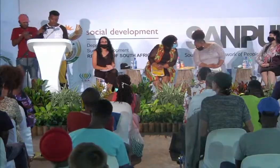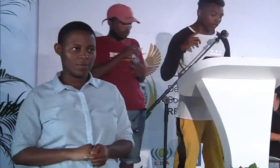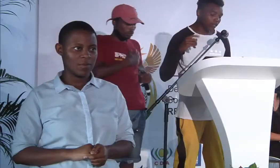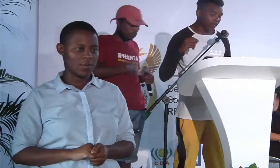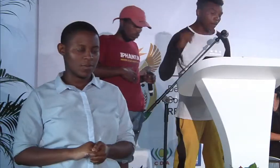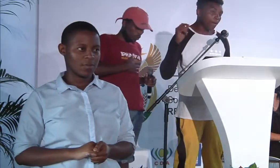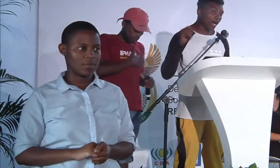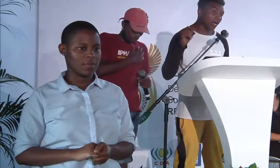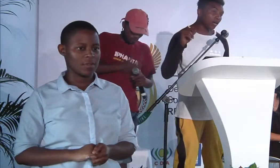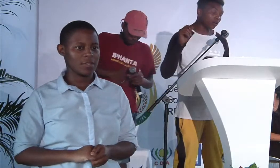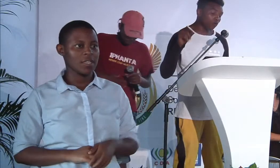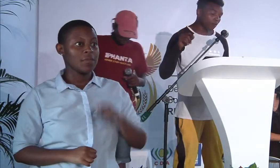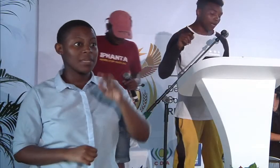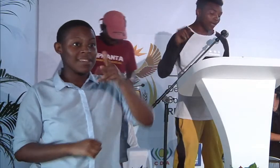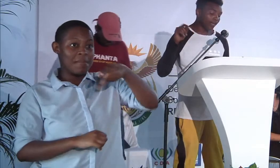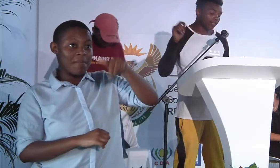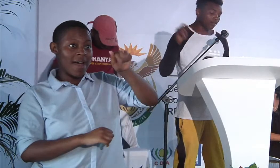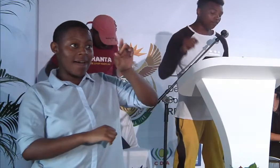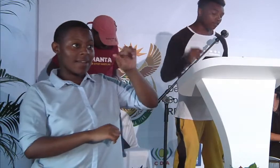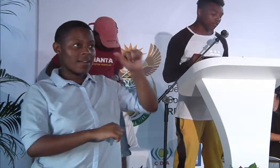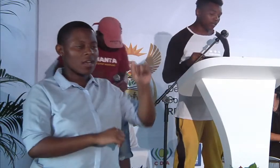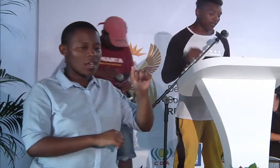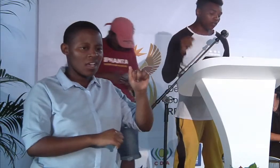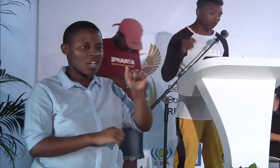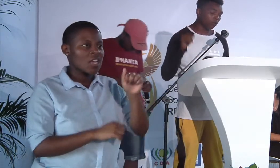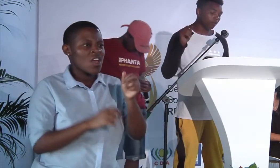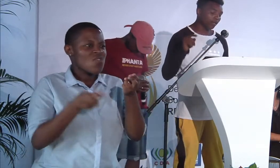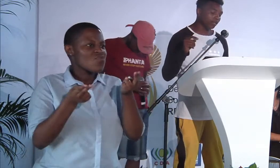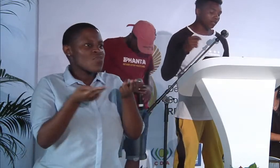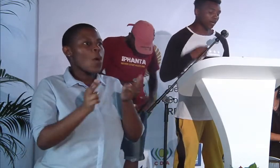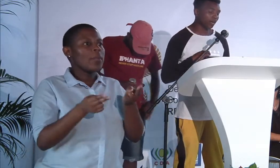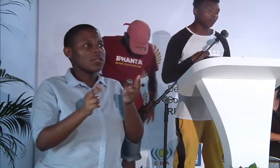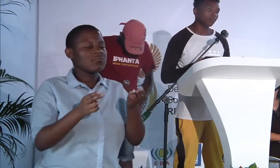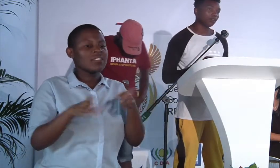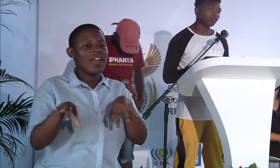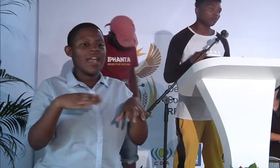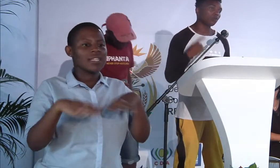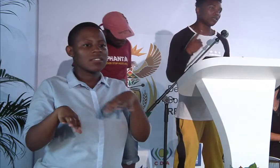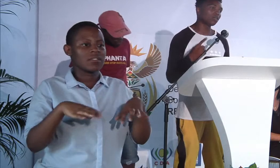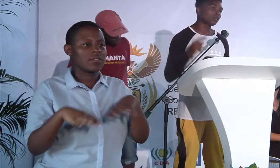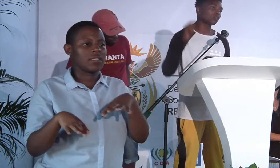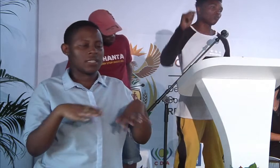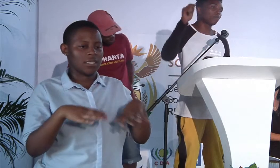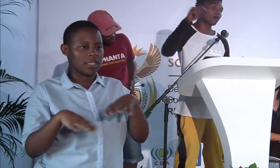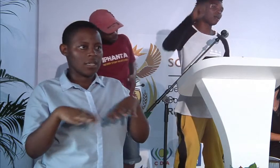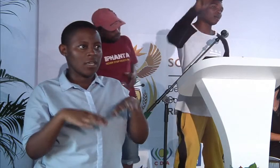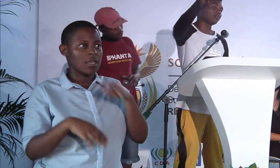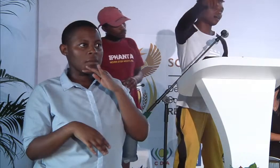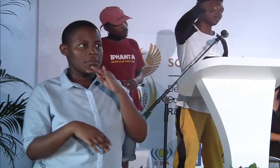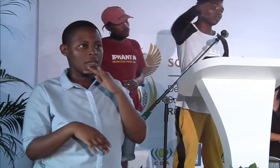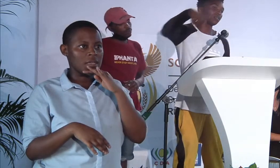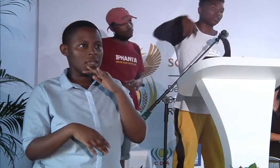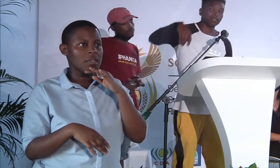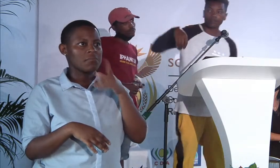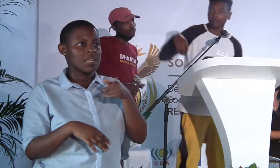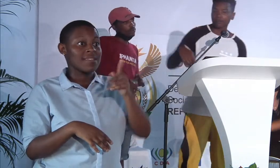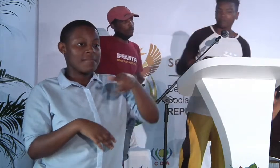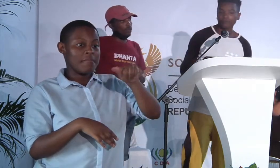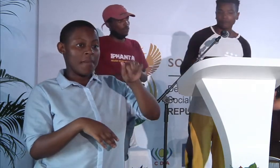So it's the paranormal activity that took place in Calvary that will lead us to